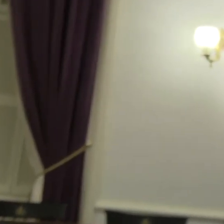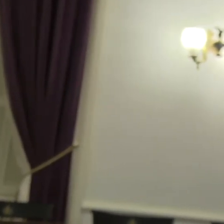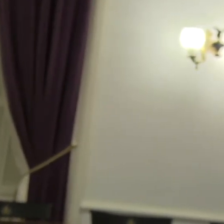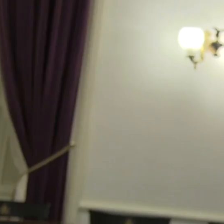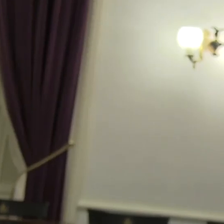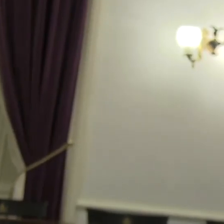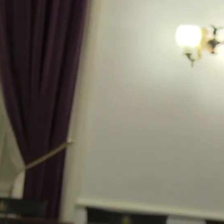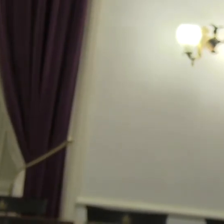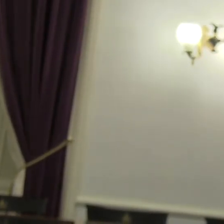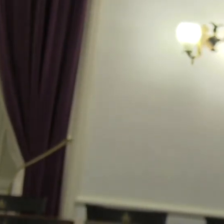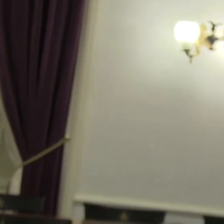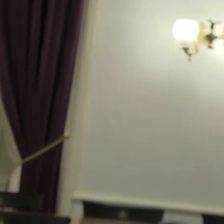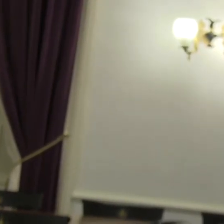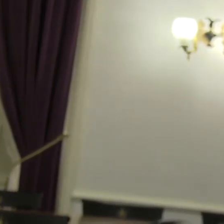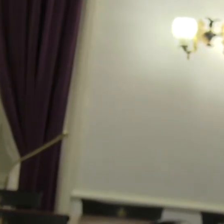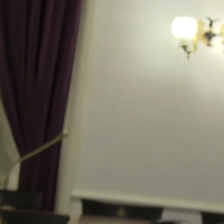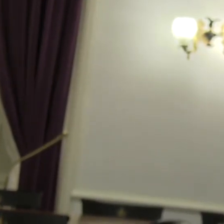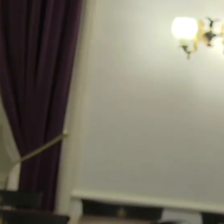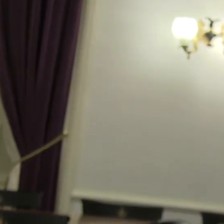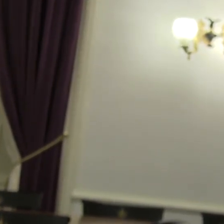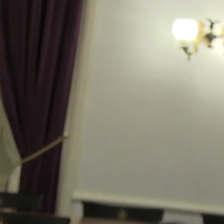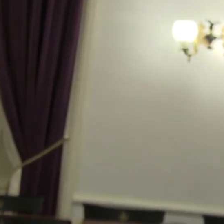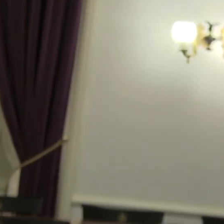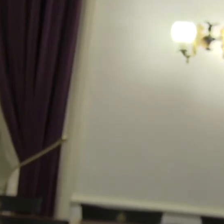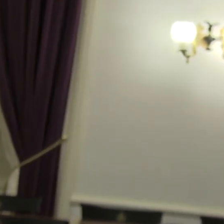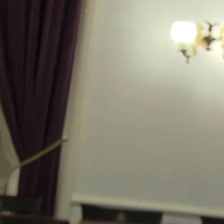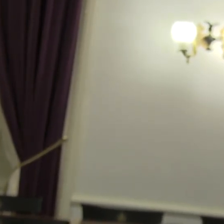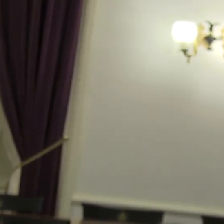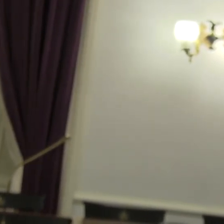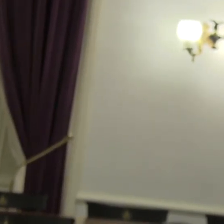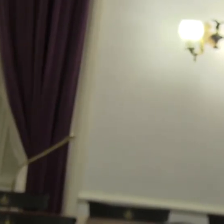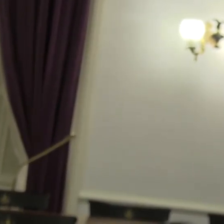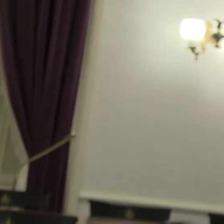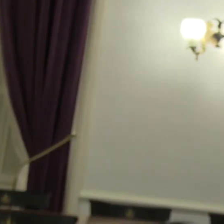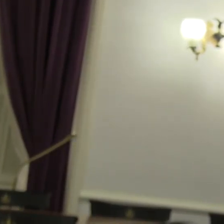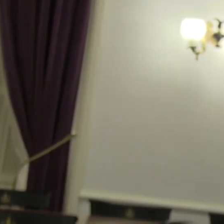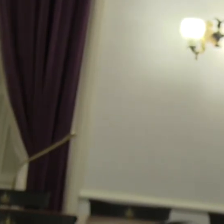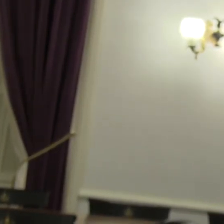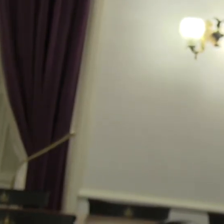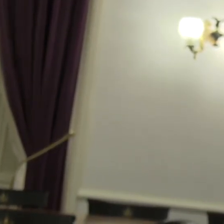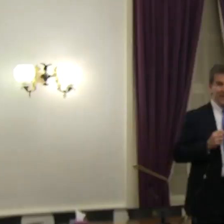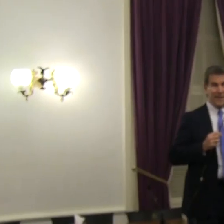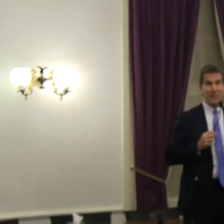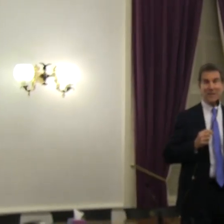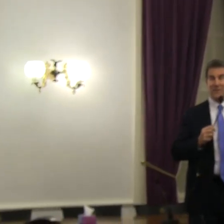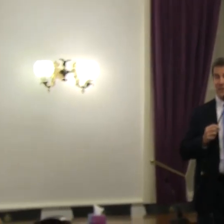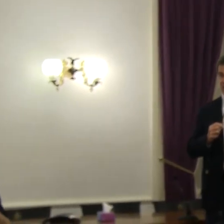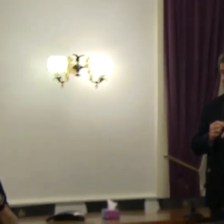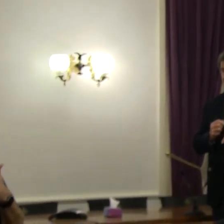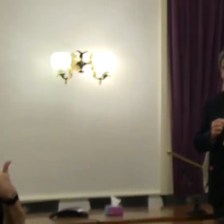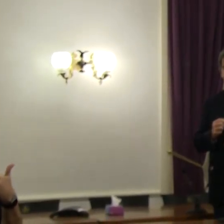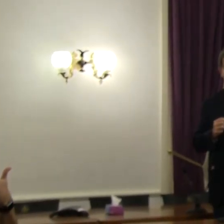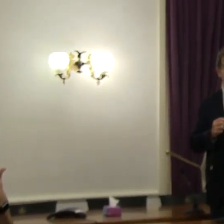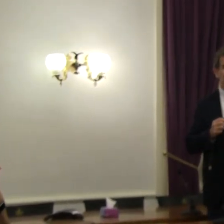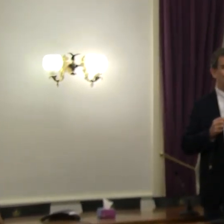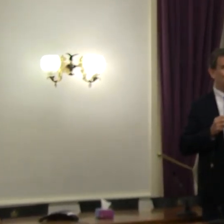I'm collecting stories. SSI is the next fight on Capitol Hill, so please send stories on SSI,